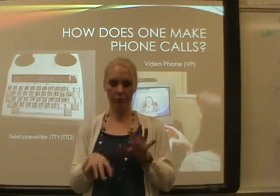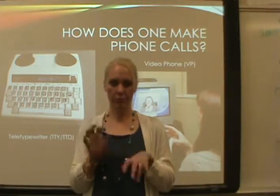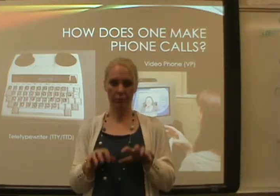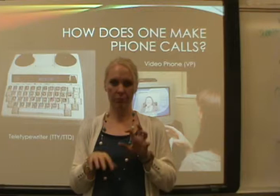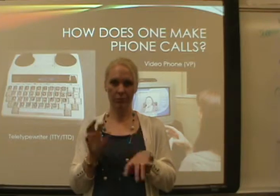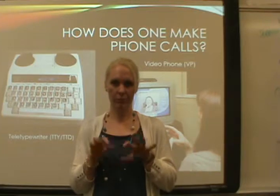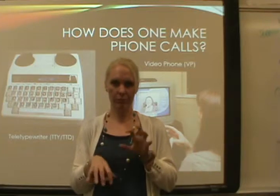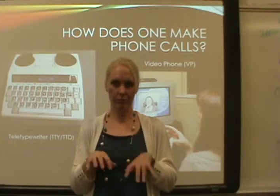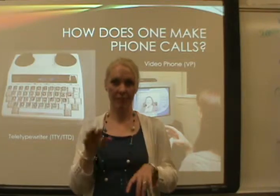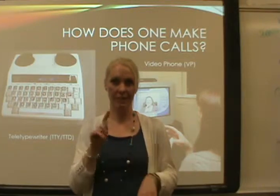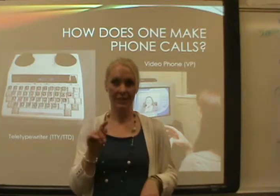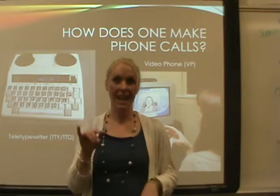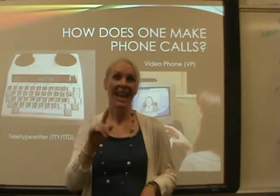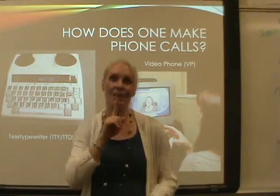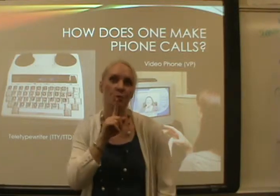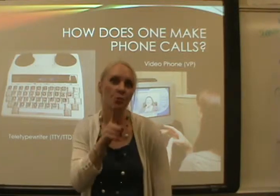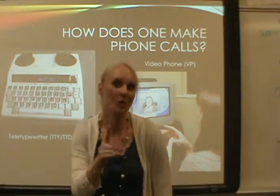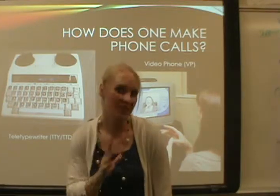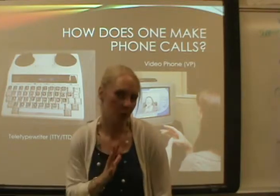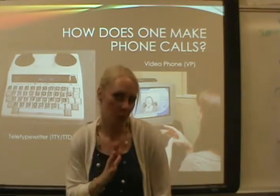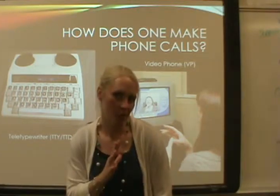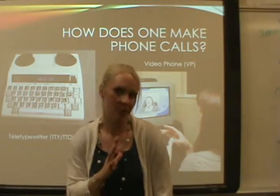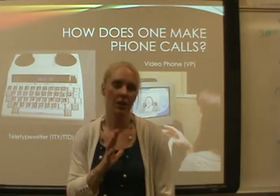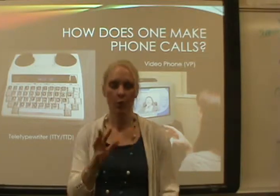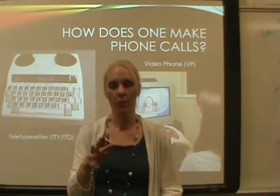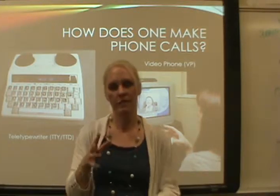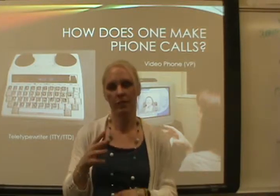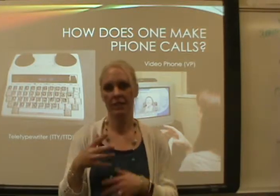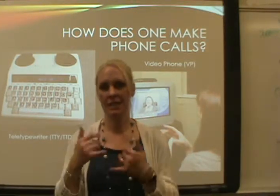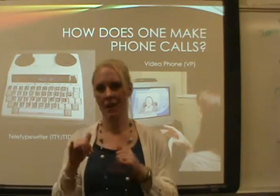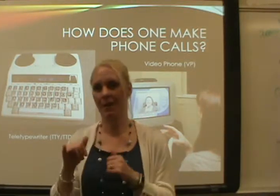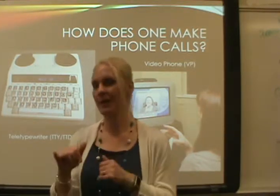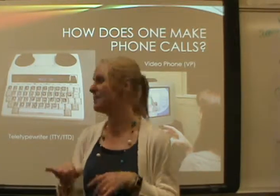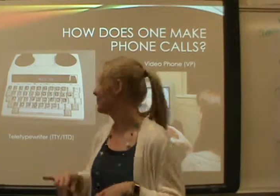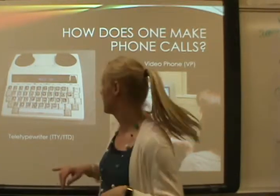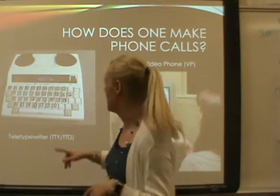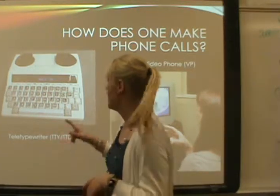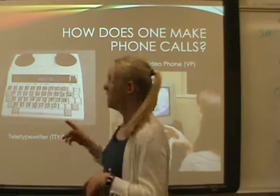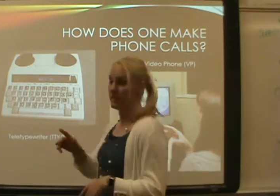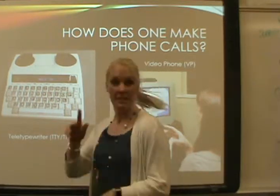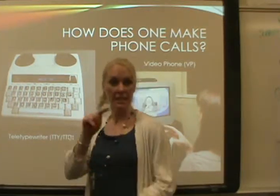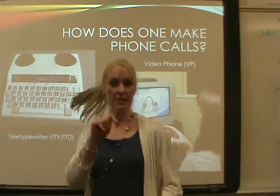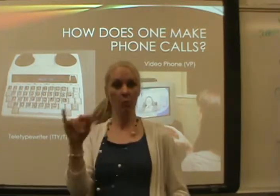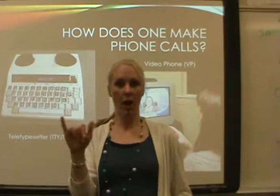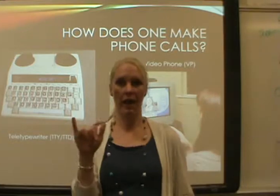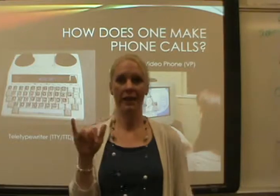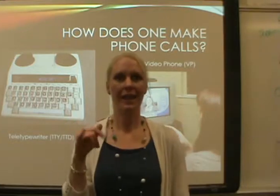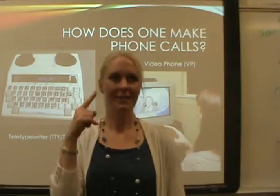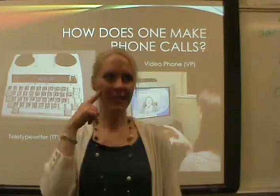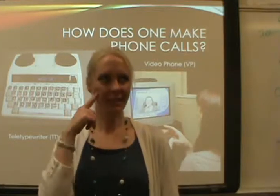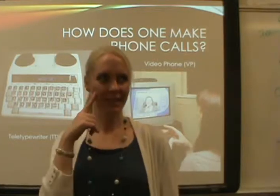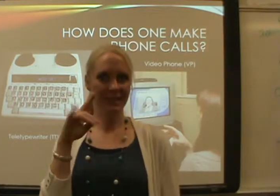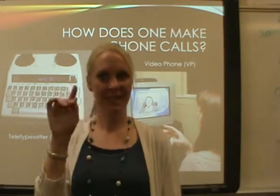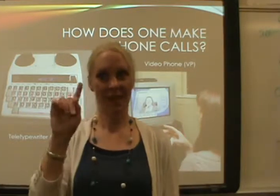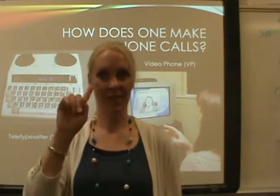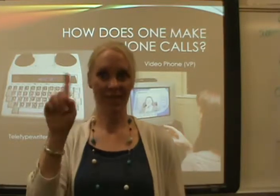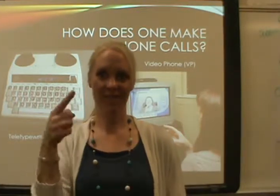boop, boop, boop. It's really cool. We're still going to talk about it. The TTY, think of it as like the